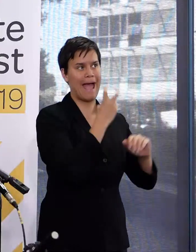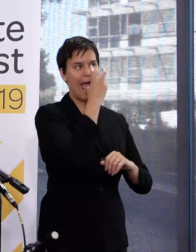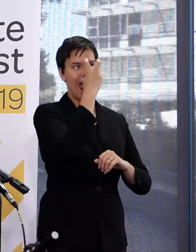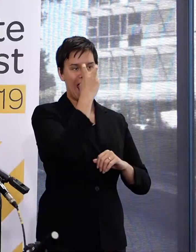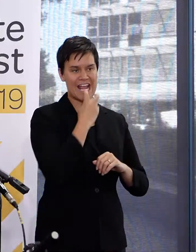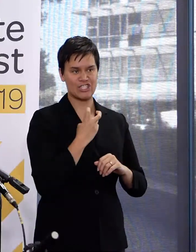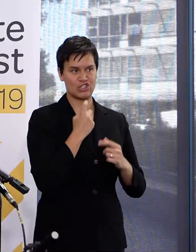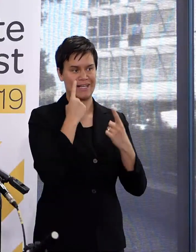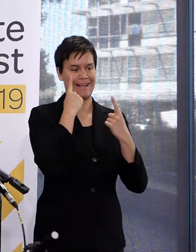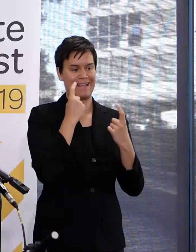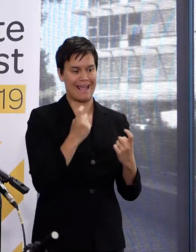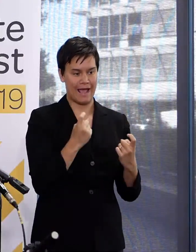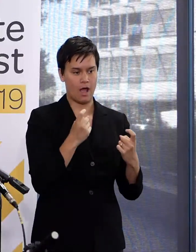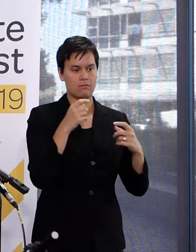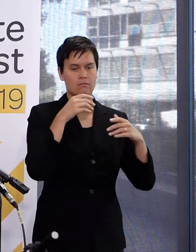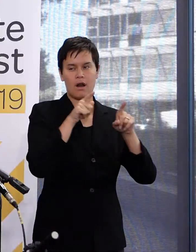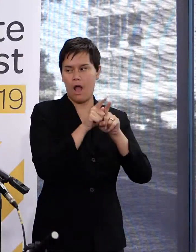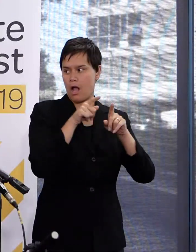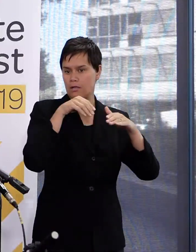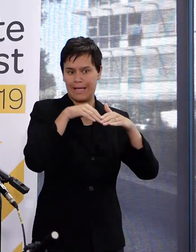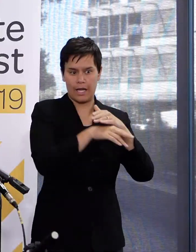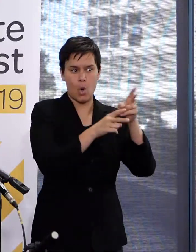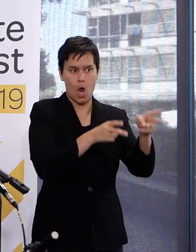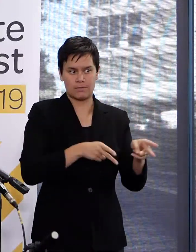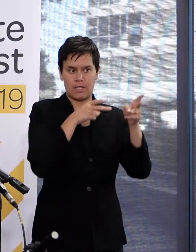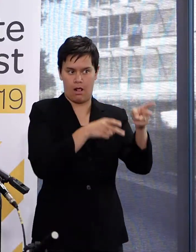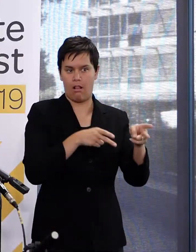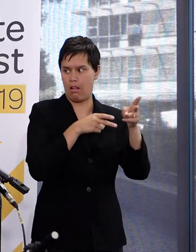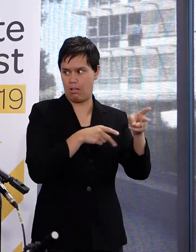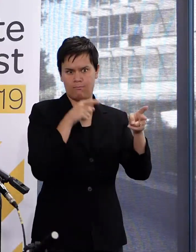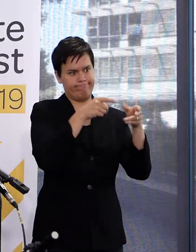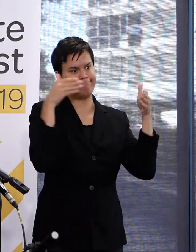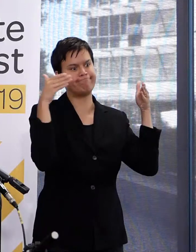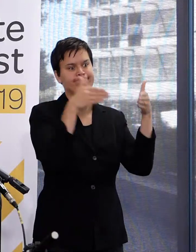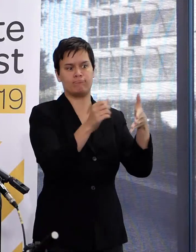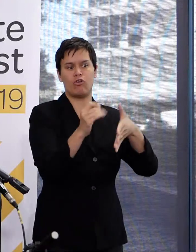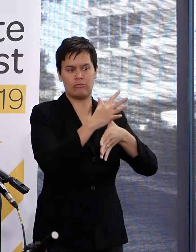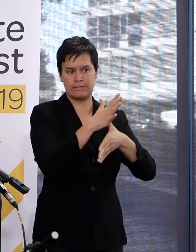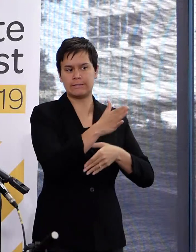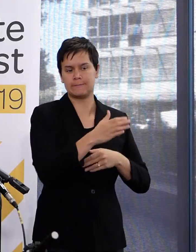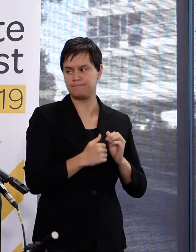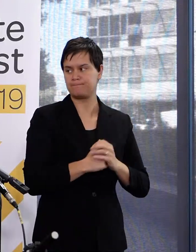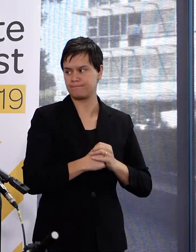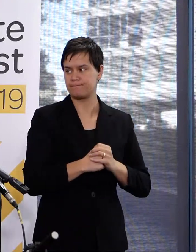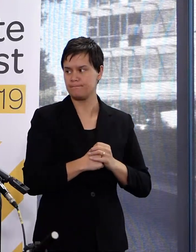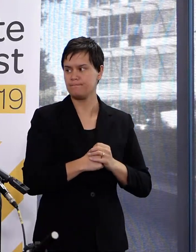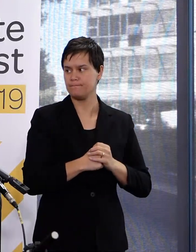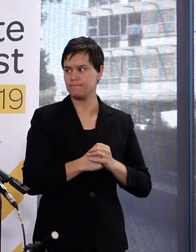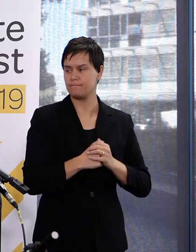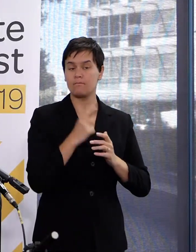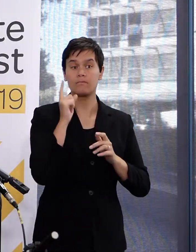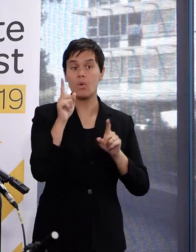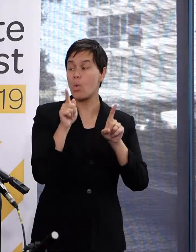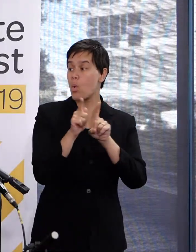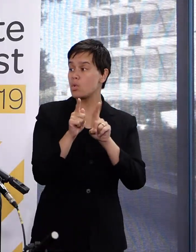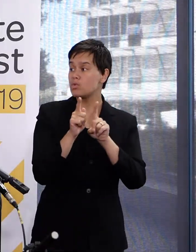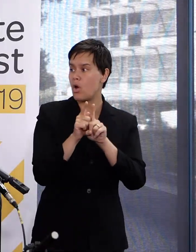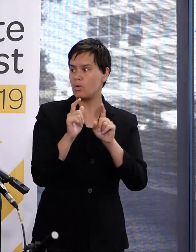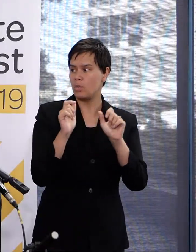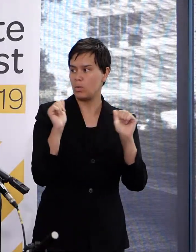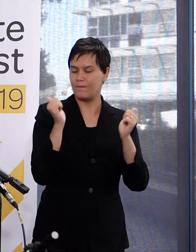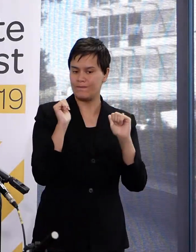hospital level or rest home care in our aged residential care facilities. And of course we saw